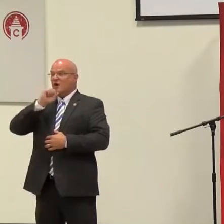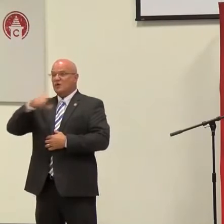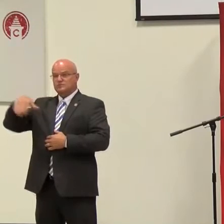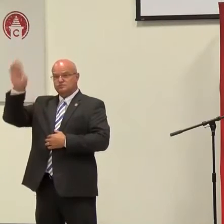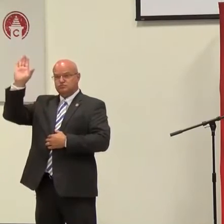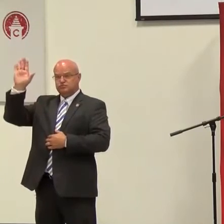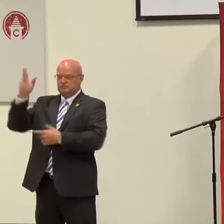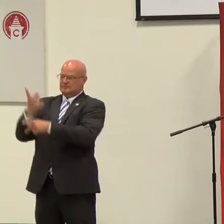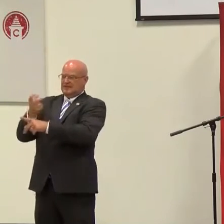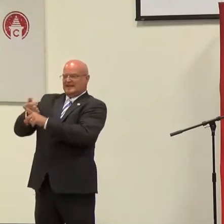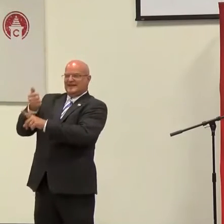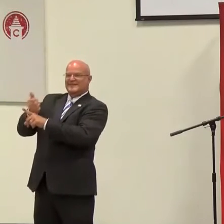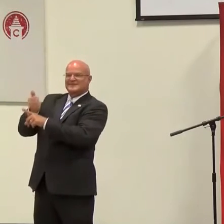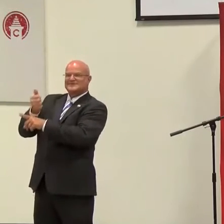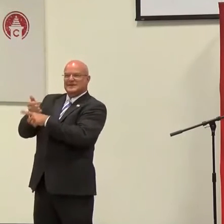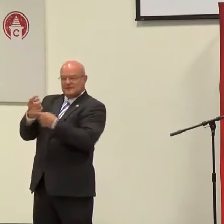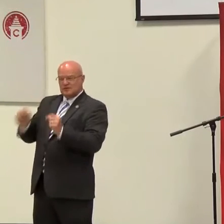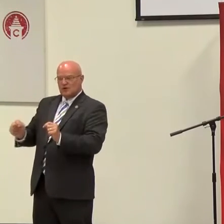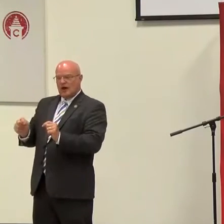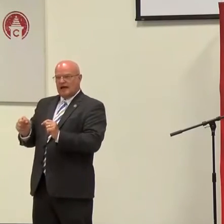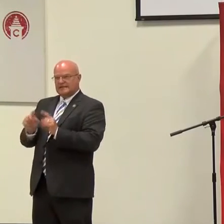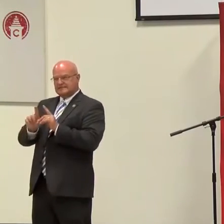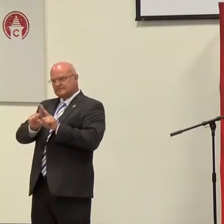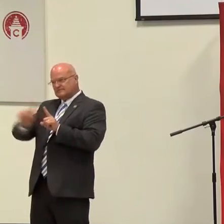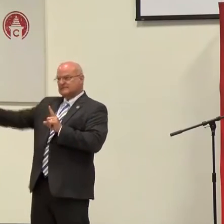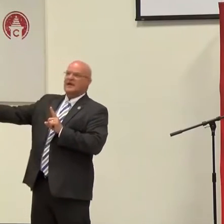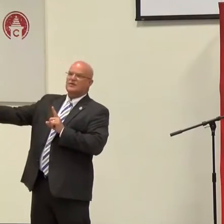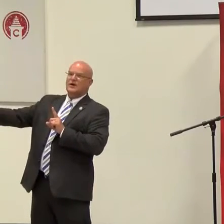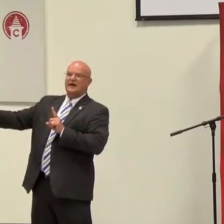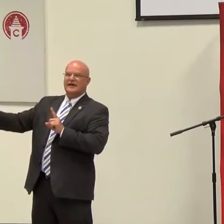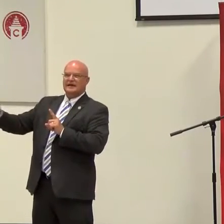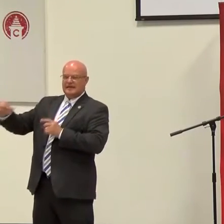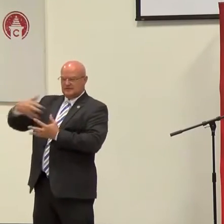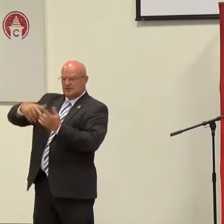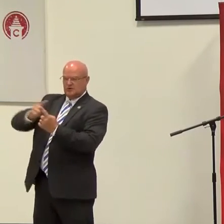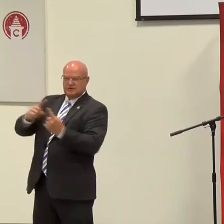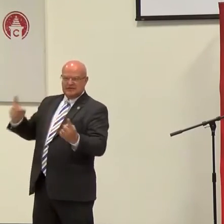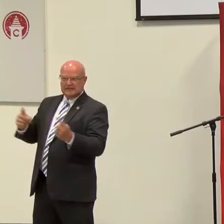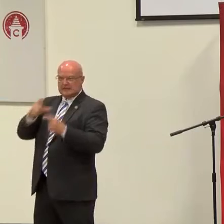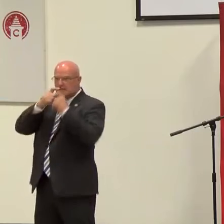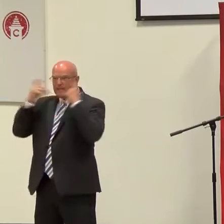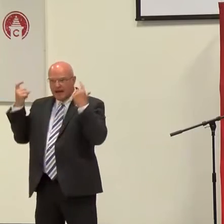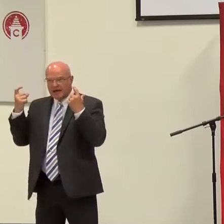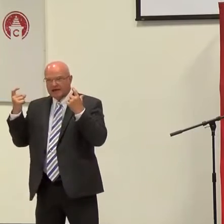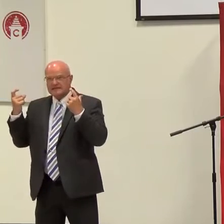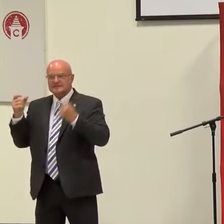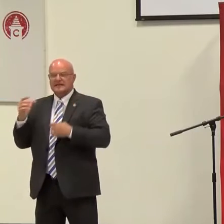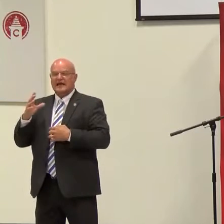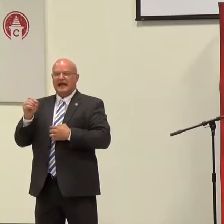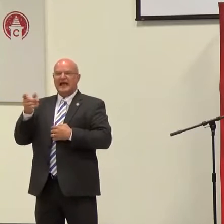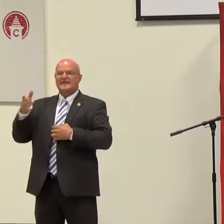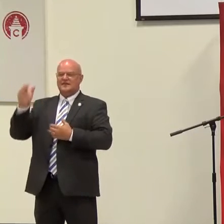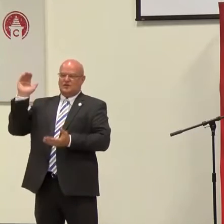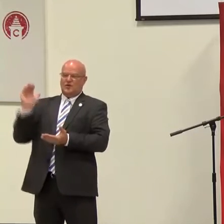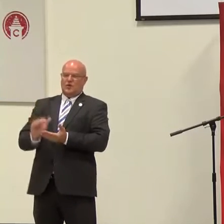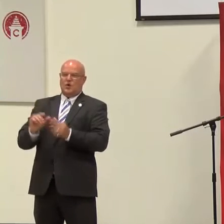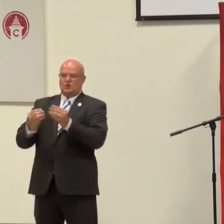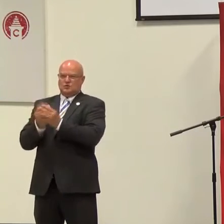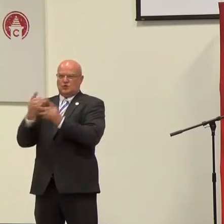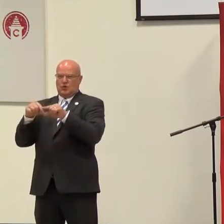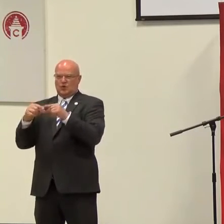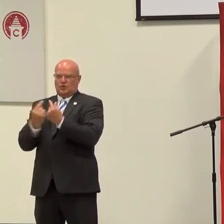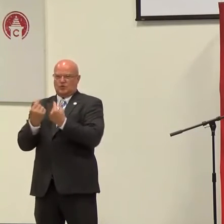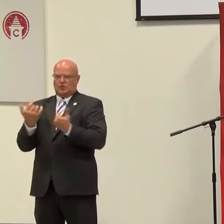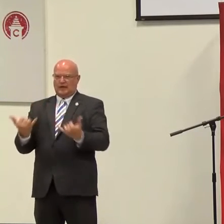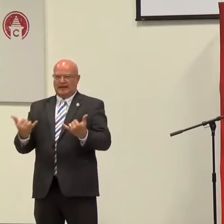they're taking care of themselves, they're trying to stay away, they're trying to socially distance, wear a mask, and they're the lowest growth